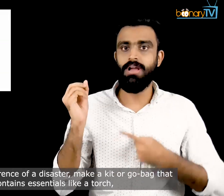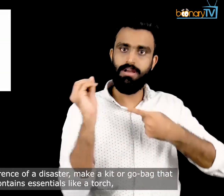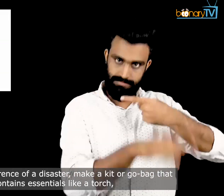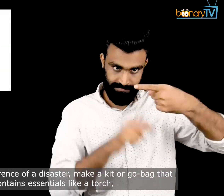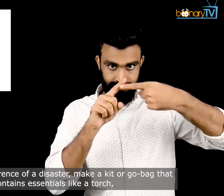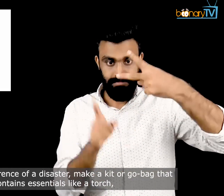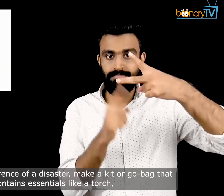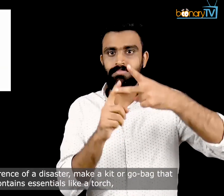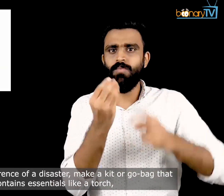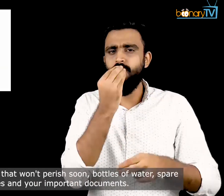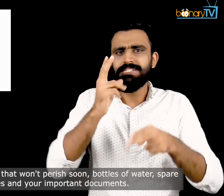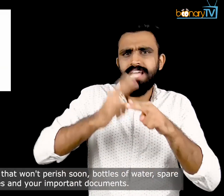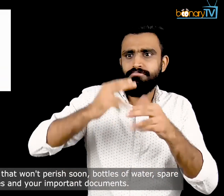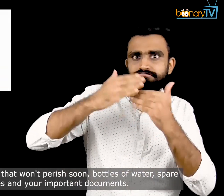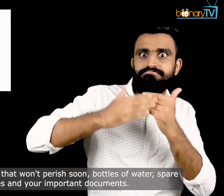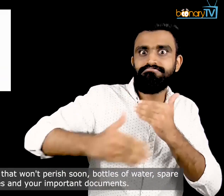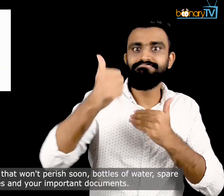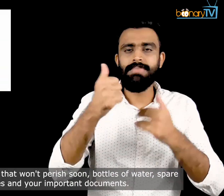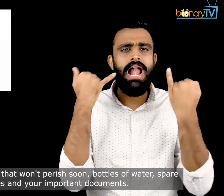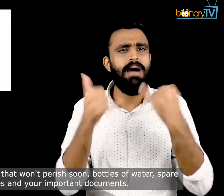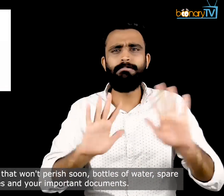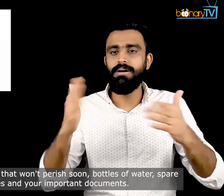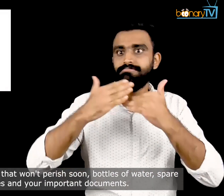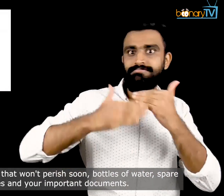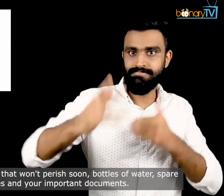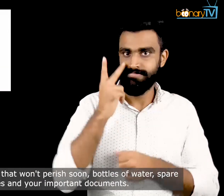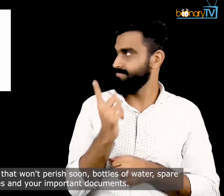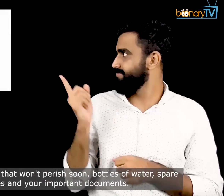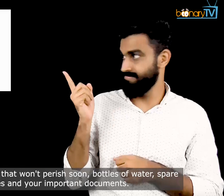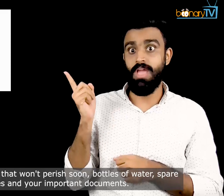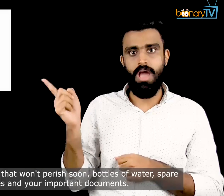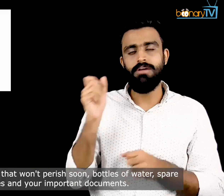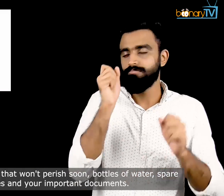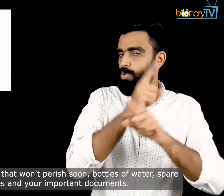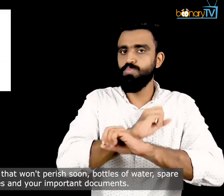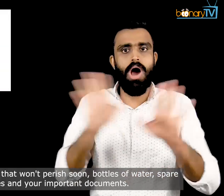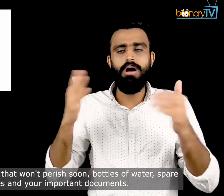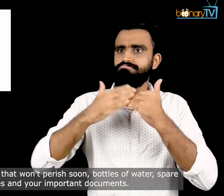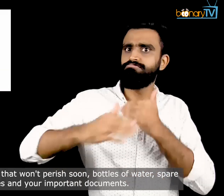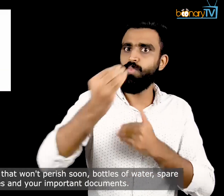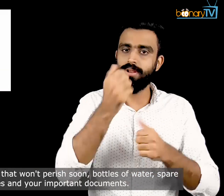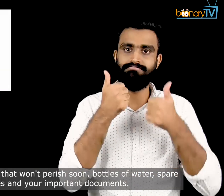torch, dried or canned food that won't perish soon,